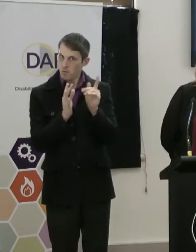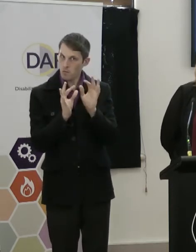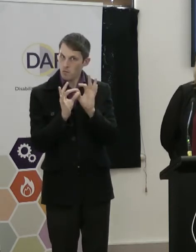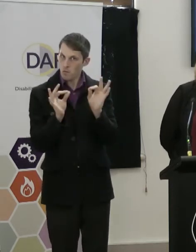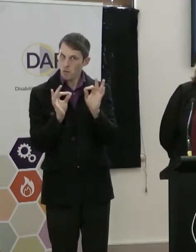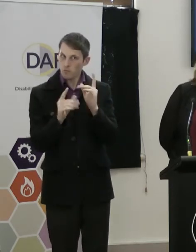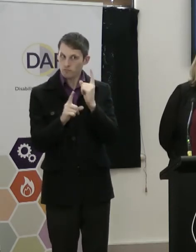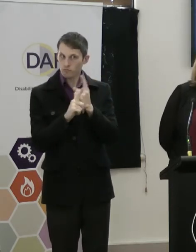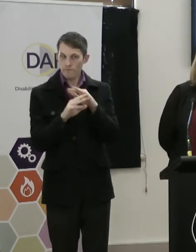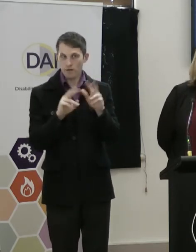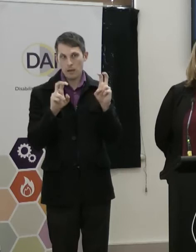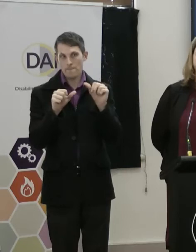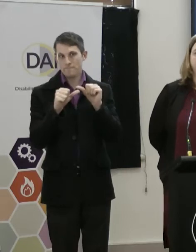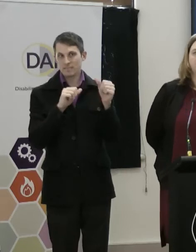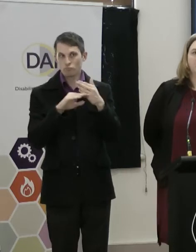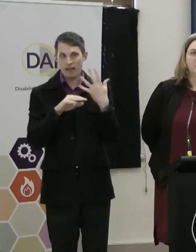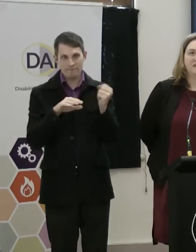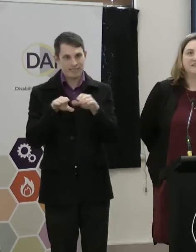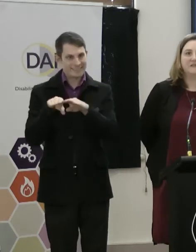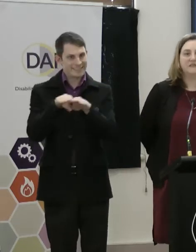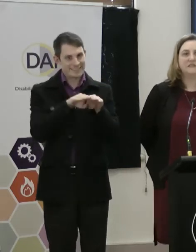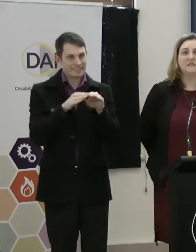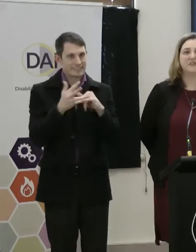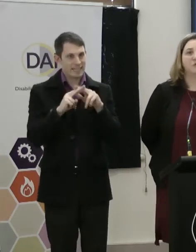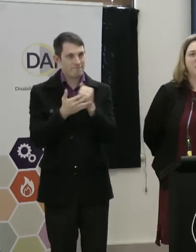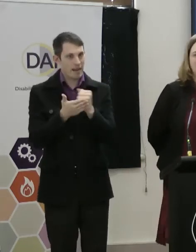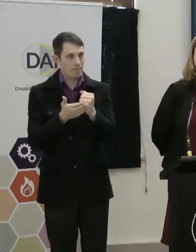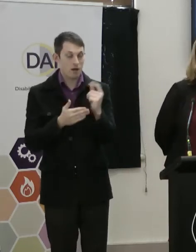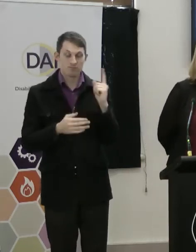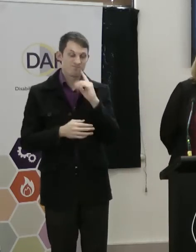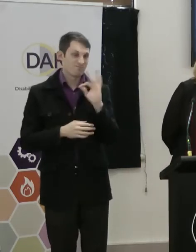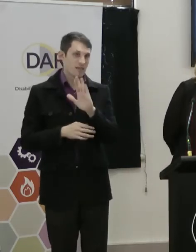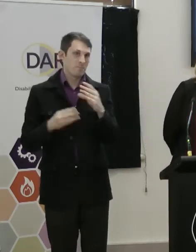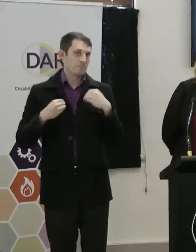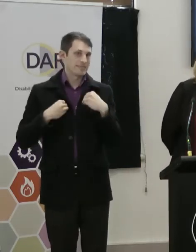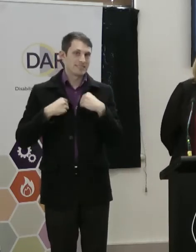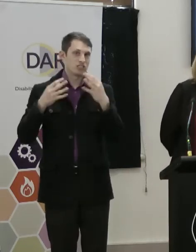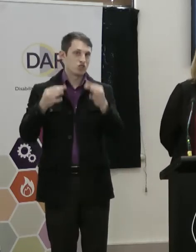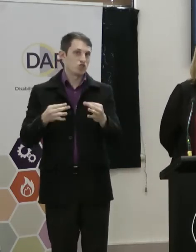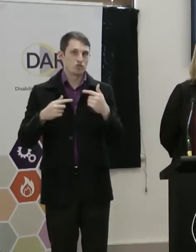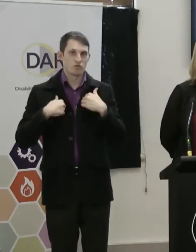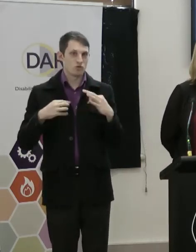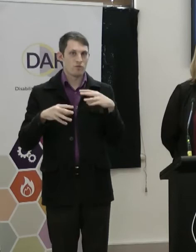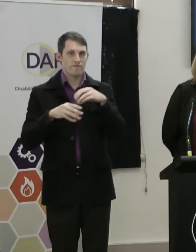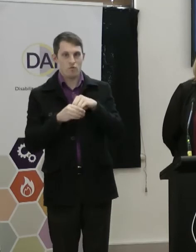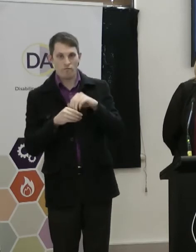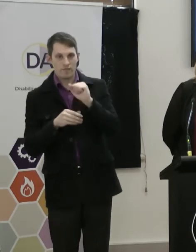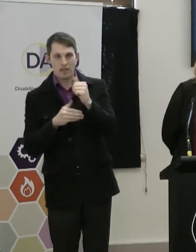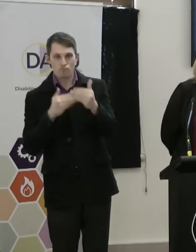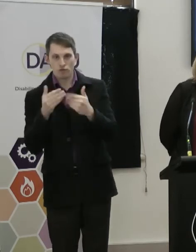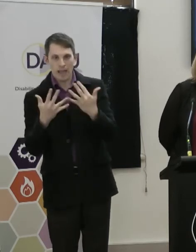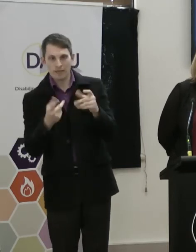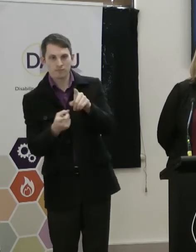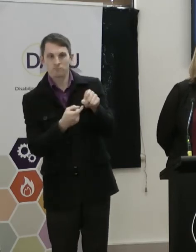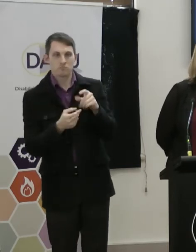at this. No. That's a business decision. We don't get involved in that side of a business process that a provider